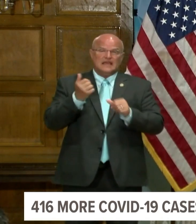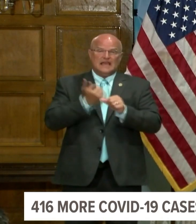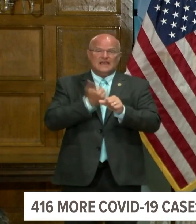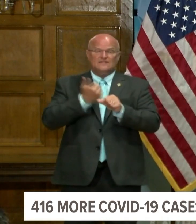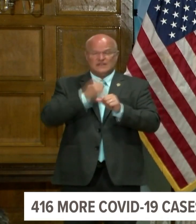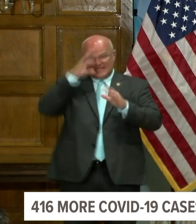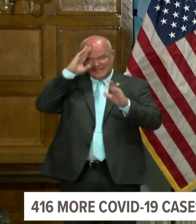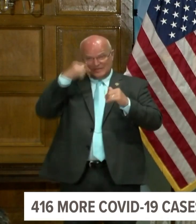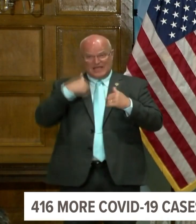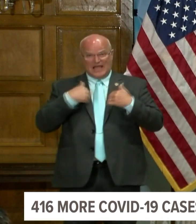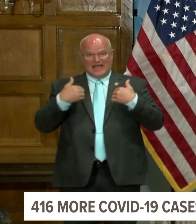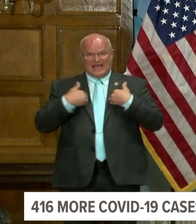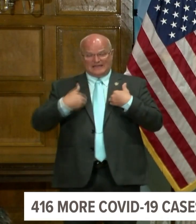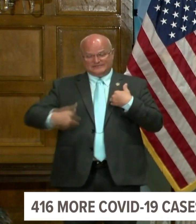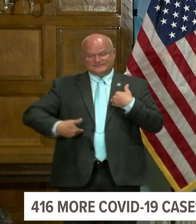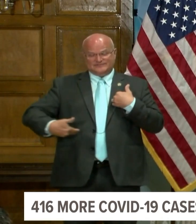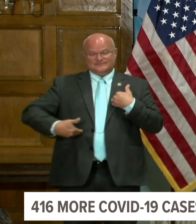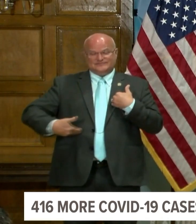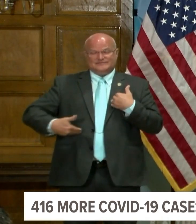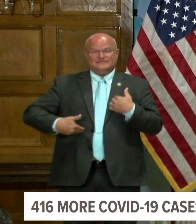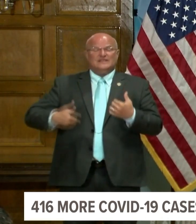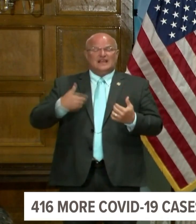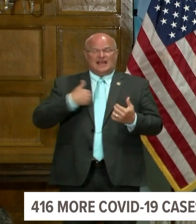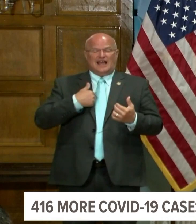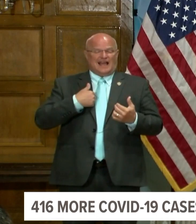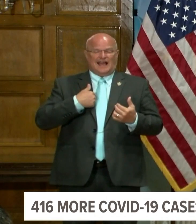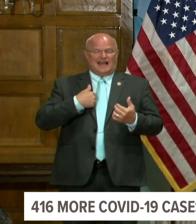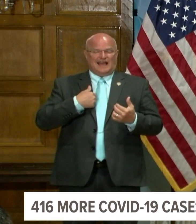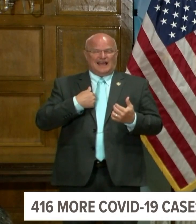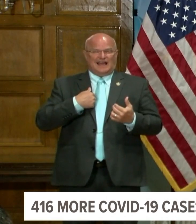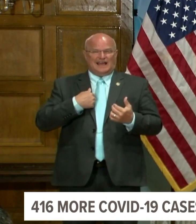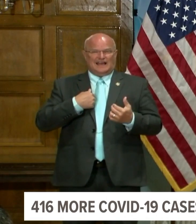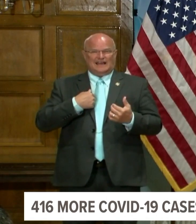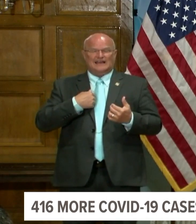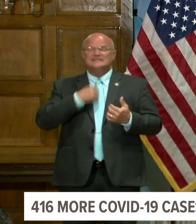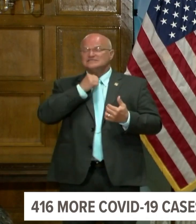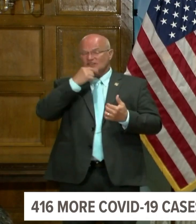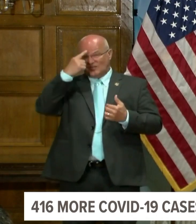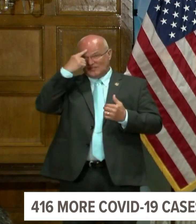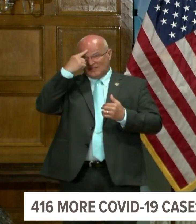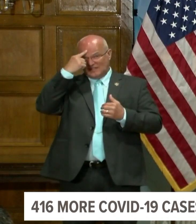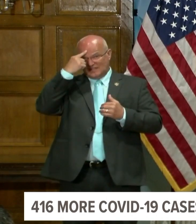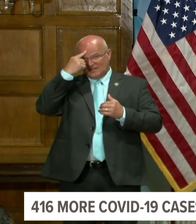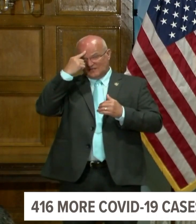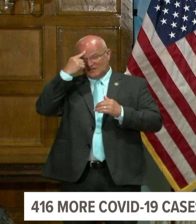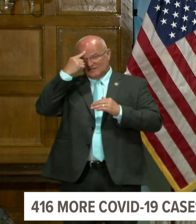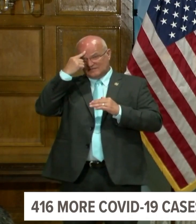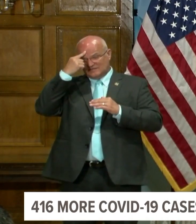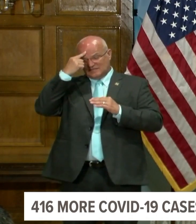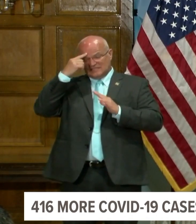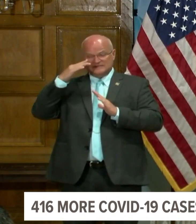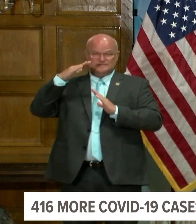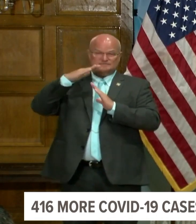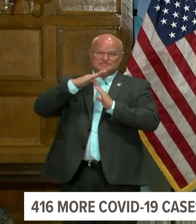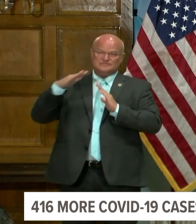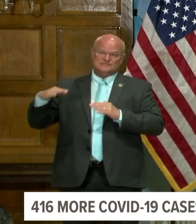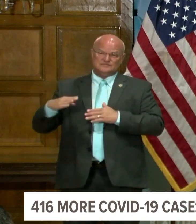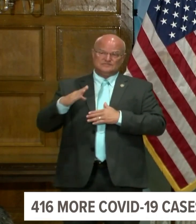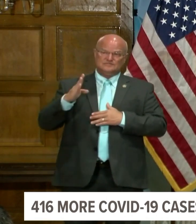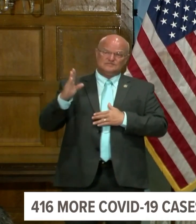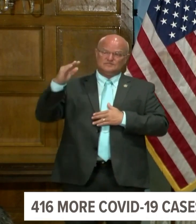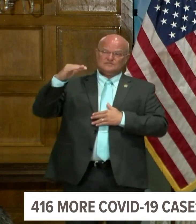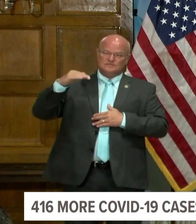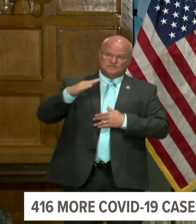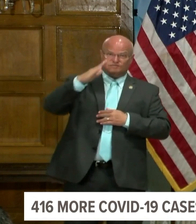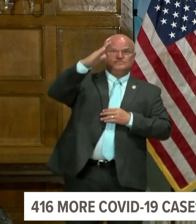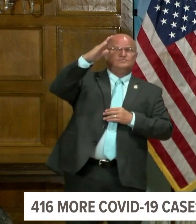every expectation that I have, and so I don't believe that we've reached this second peak, which very well could be our